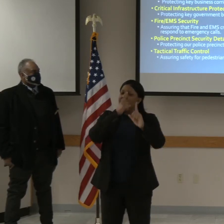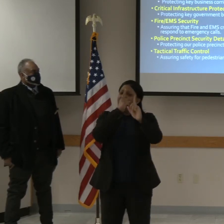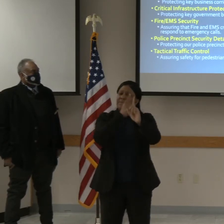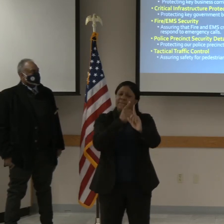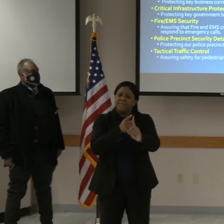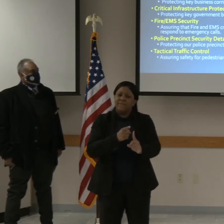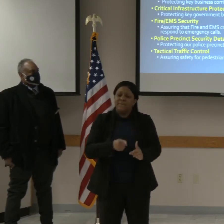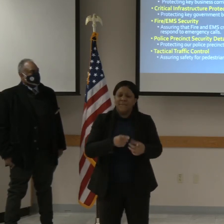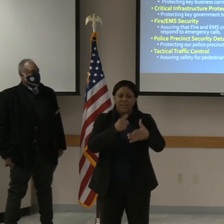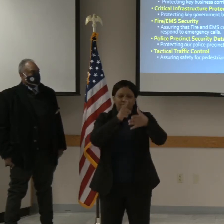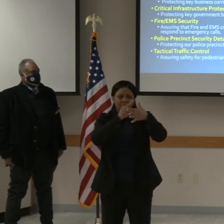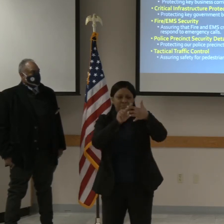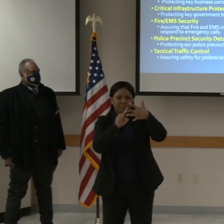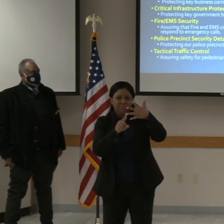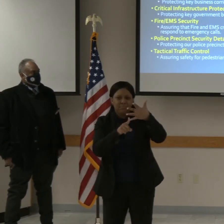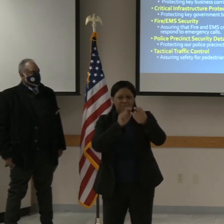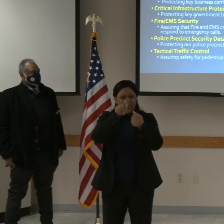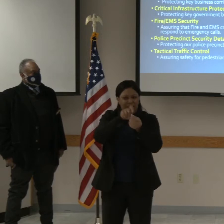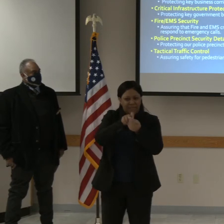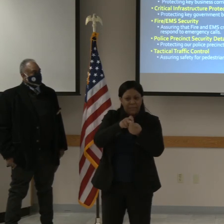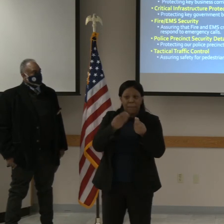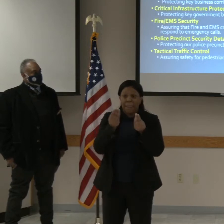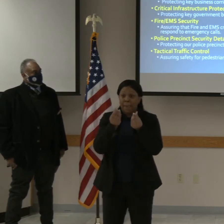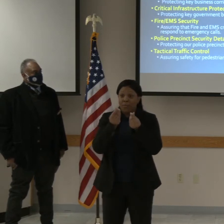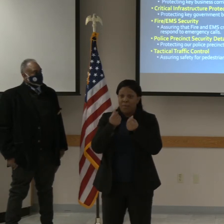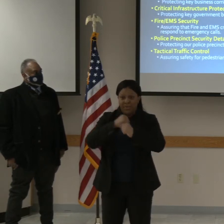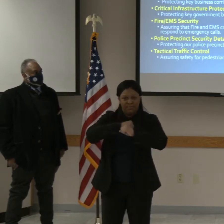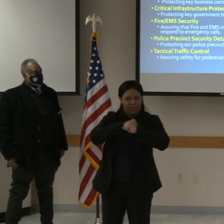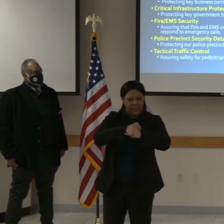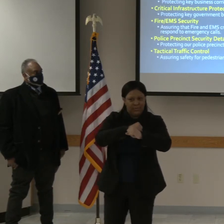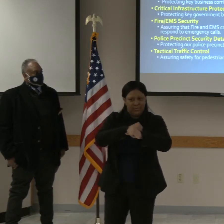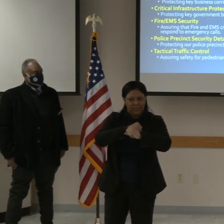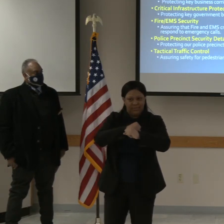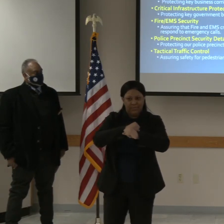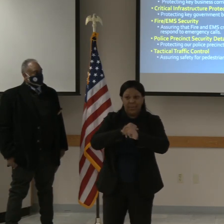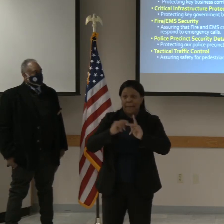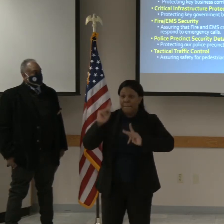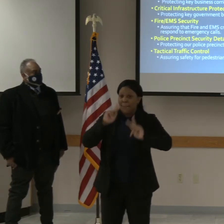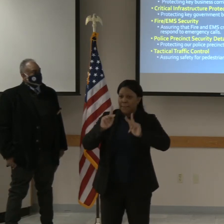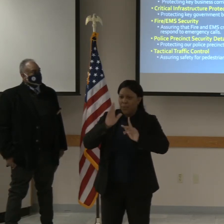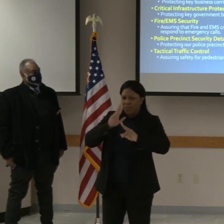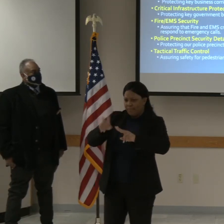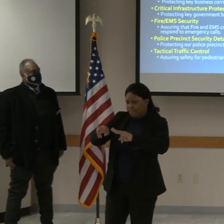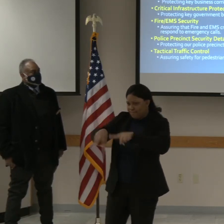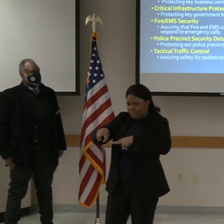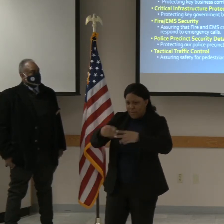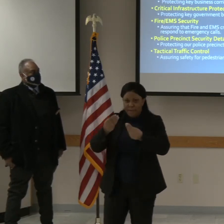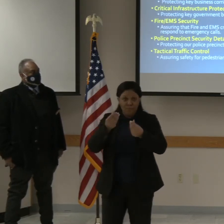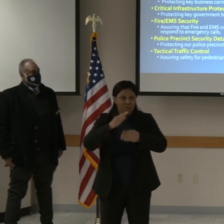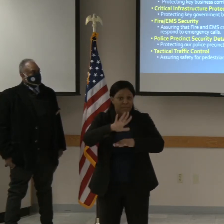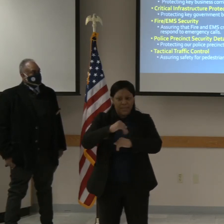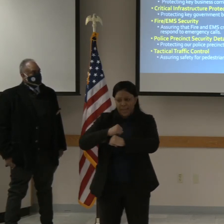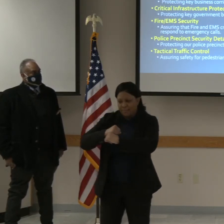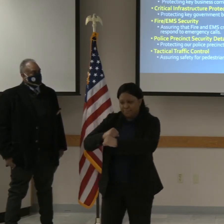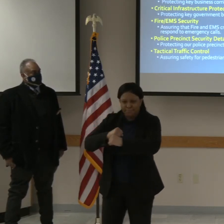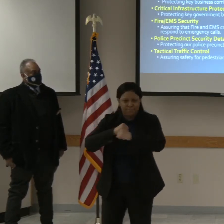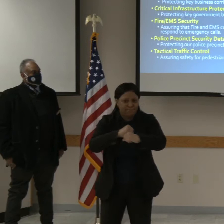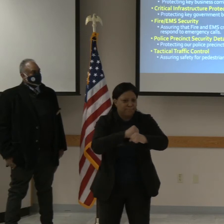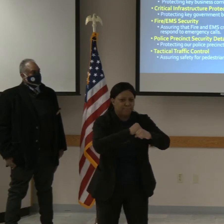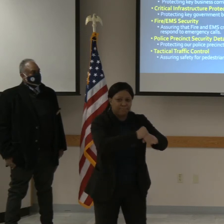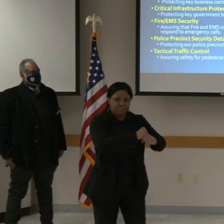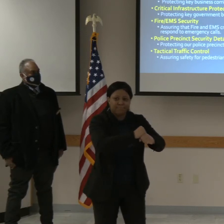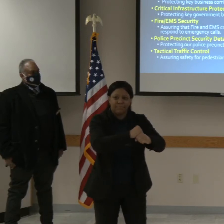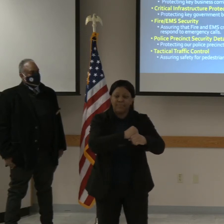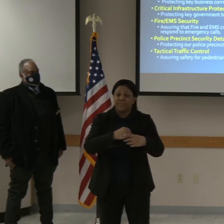protection detail. Of high interest, of course, is the protection of key business corridors throughout the city. Next is critical